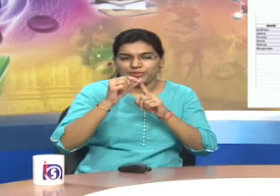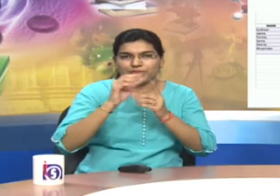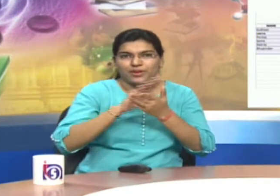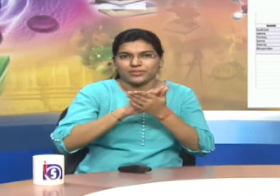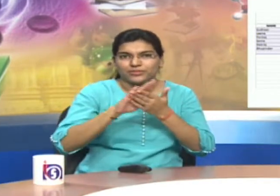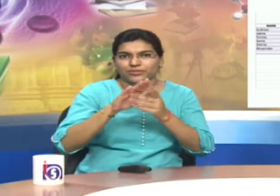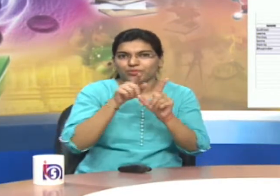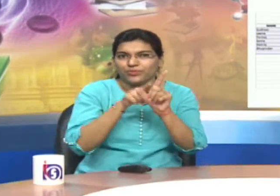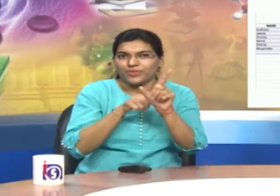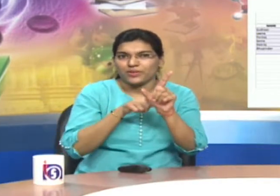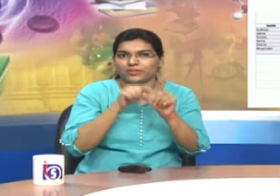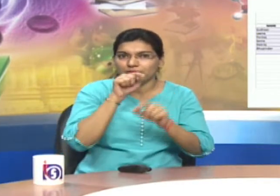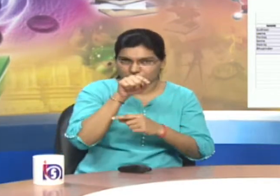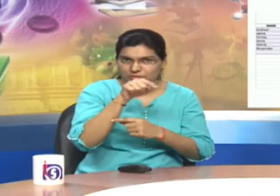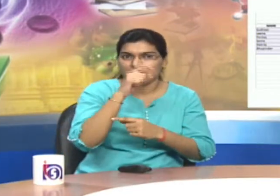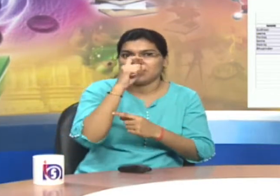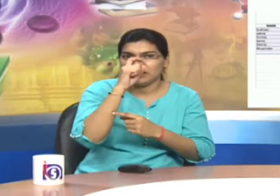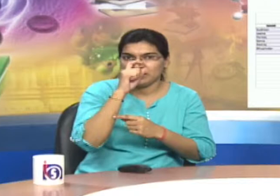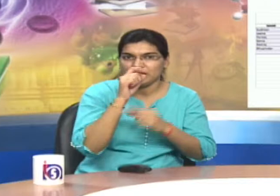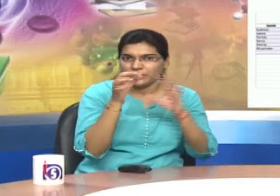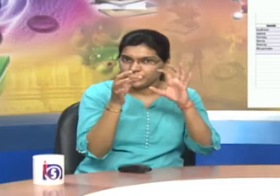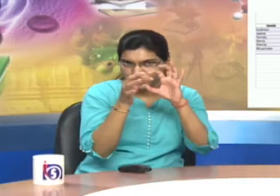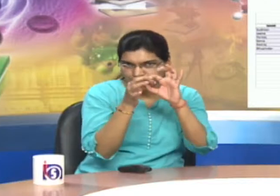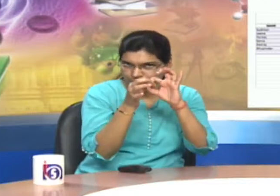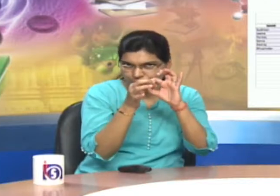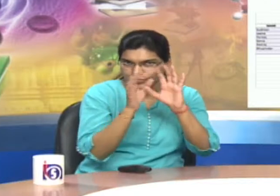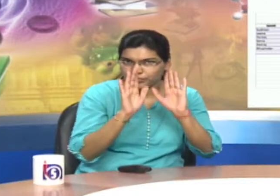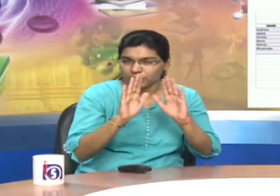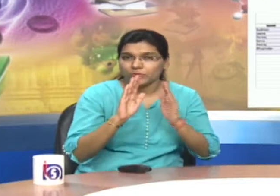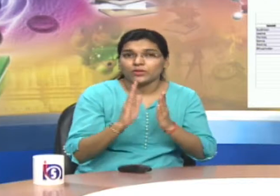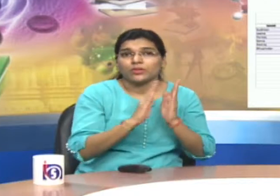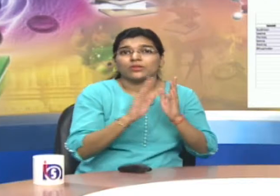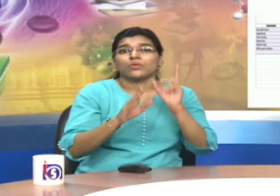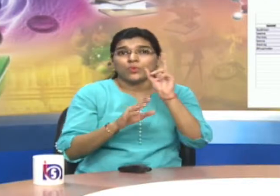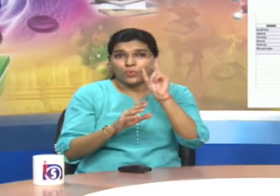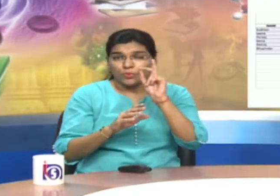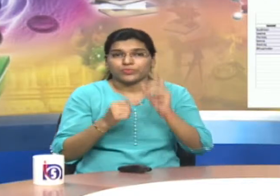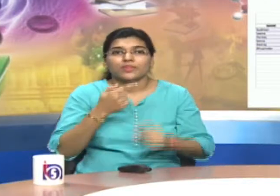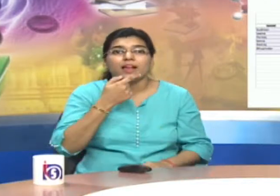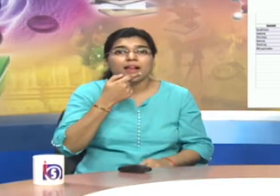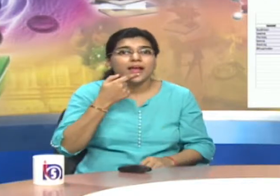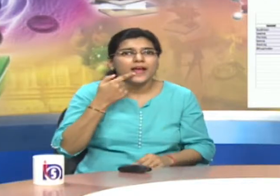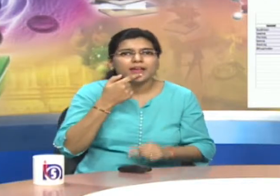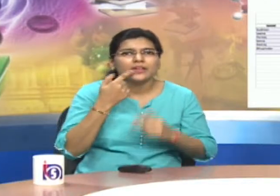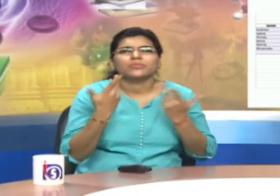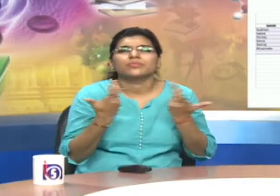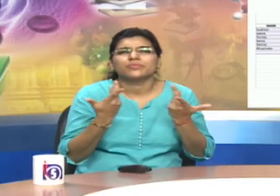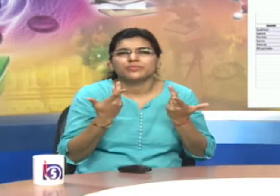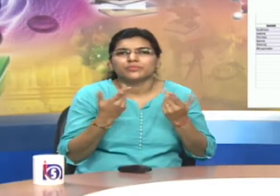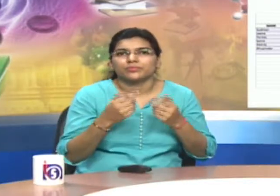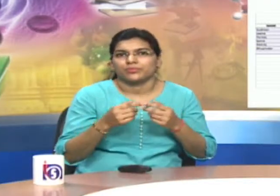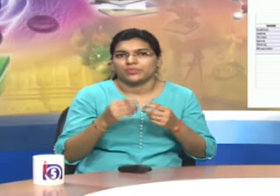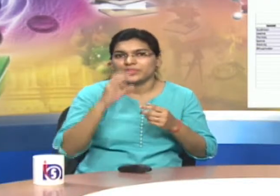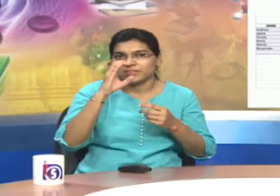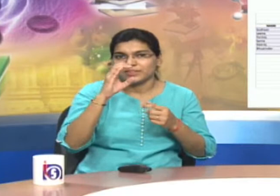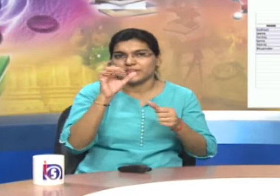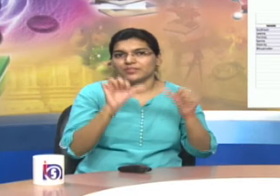picture, physics marks are shown in the blue color and red marks are